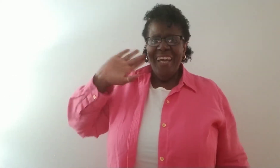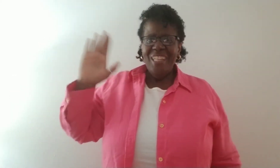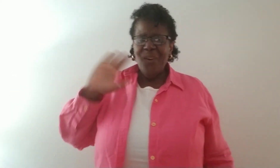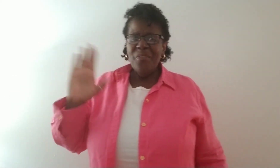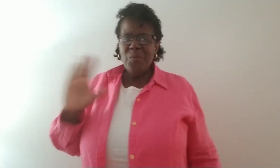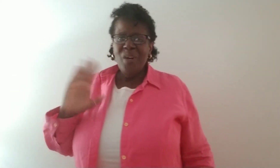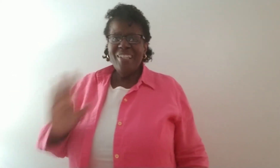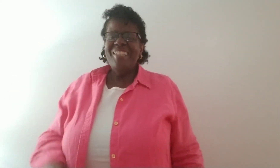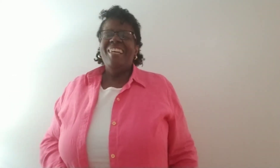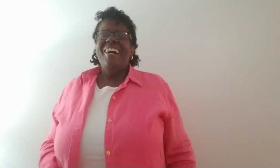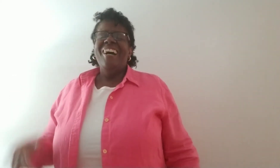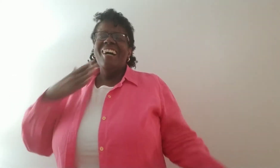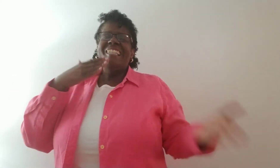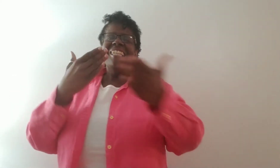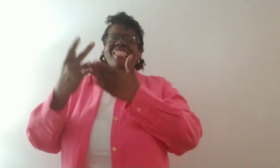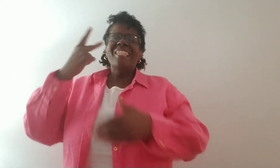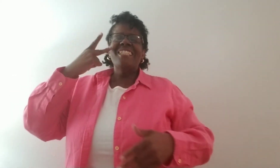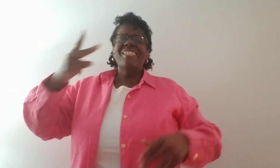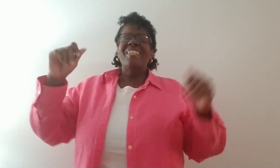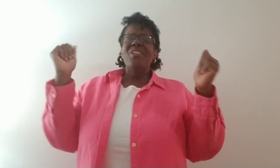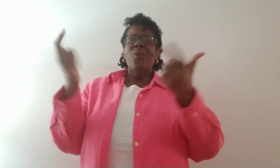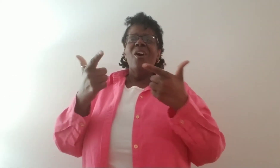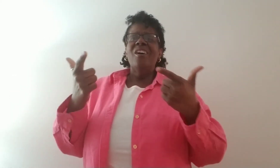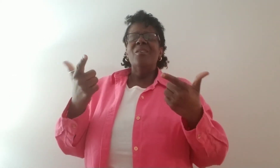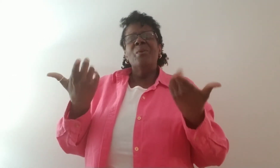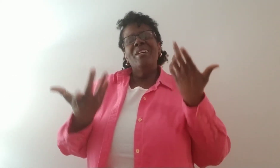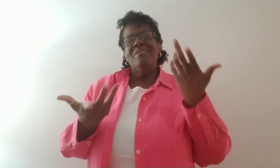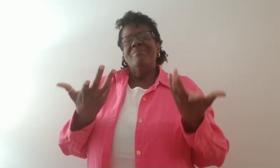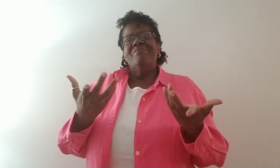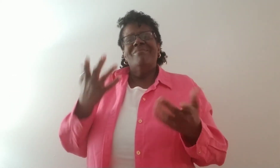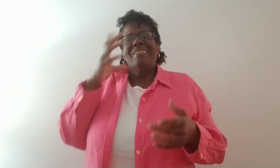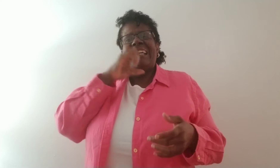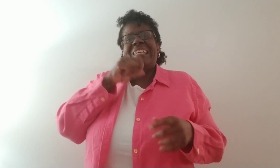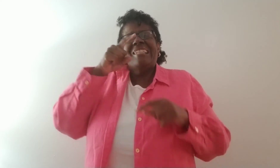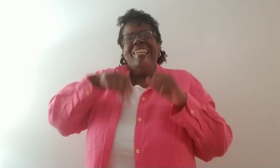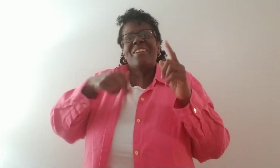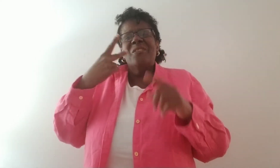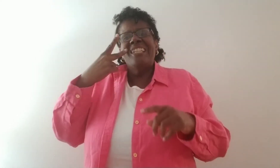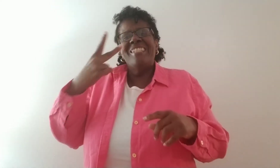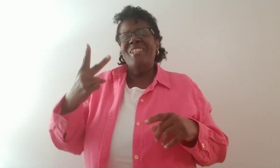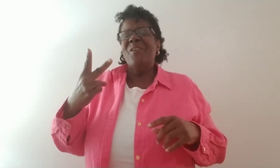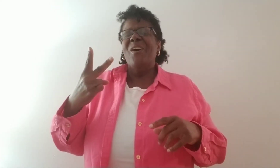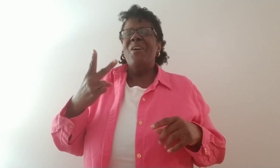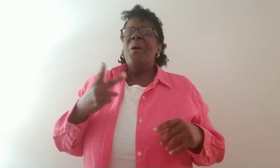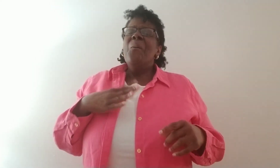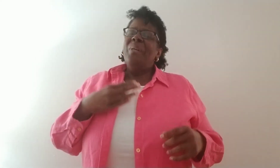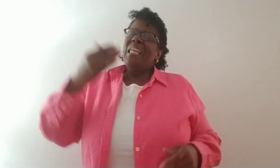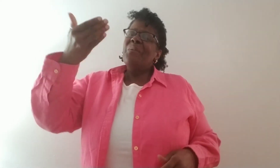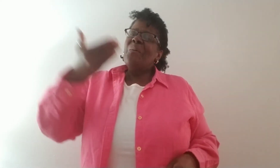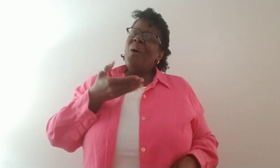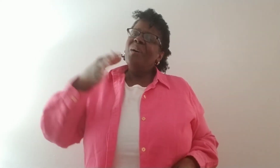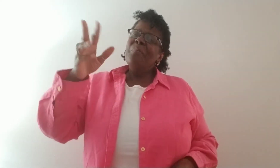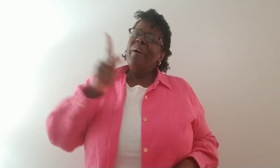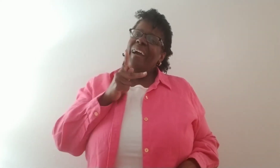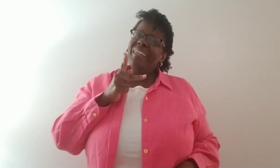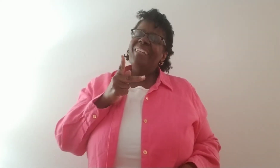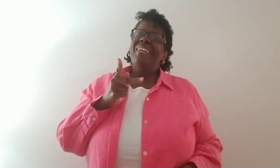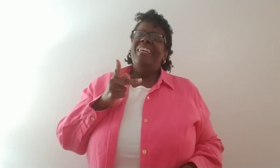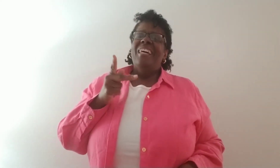Hello, everyone. It's good to see you all. Well, I guess I can't really see you all. But anyway, welcome back